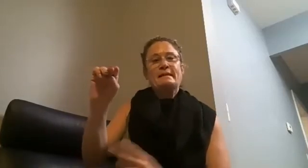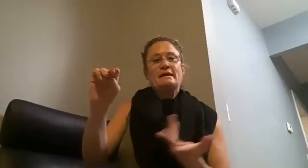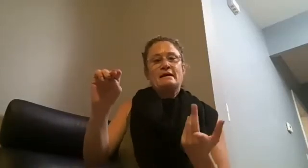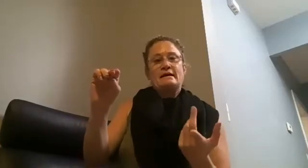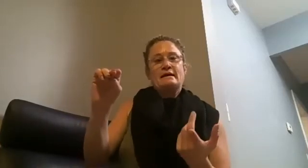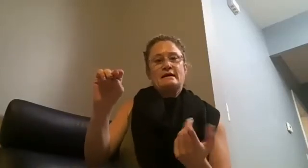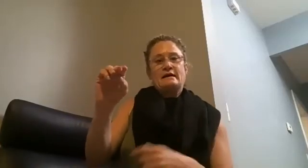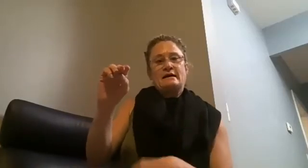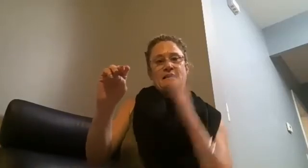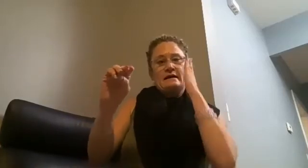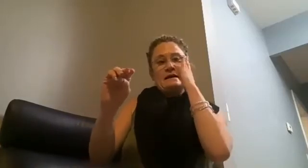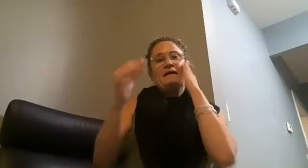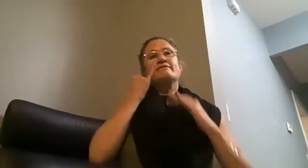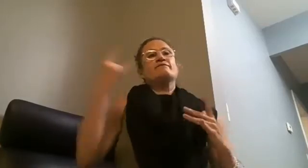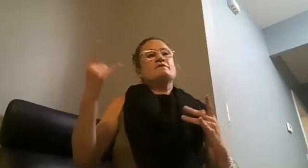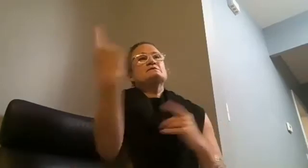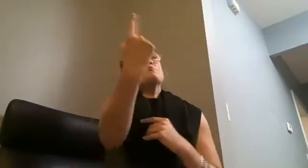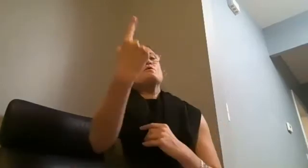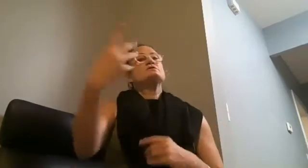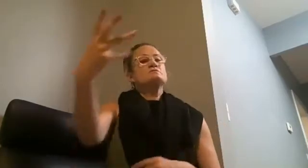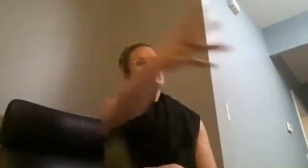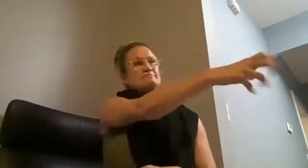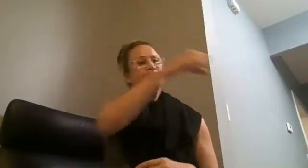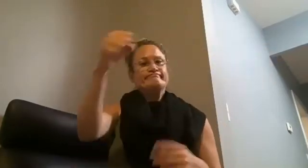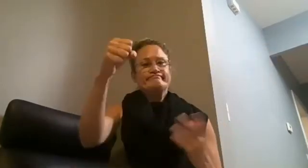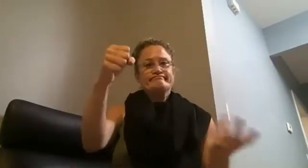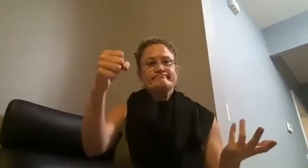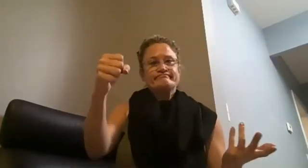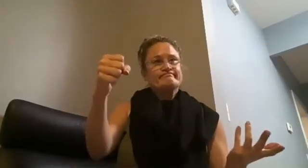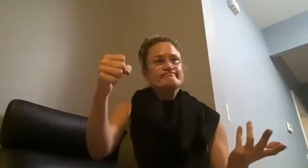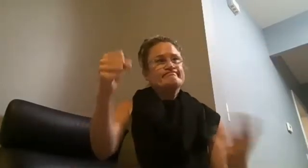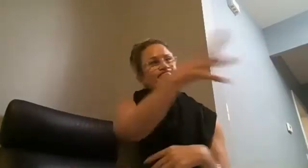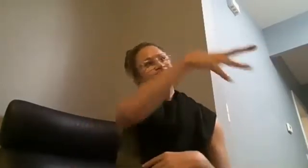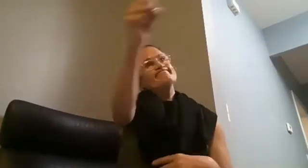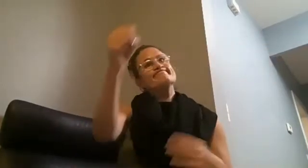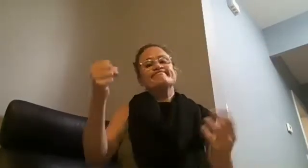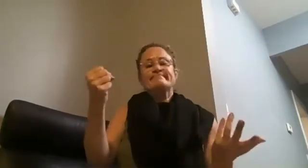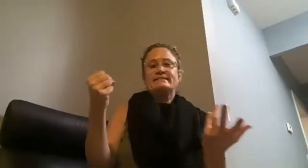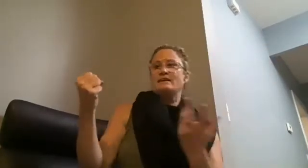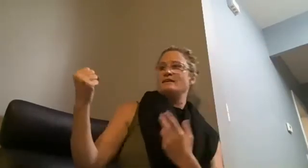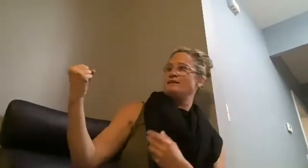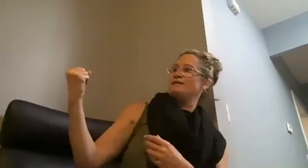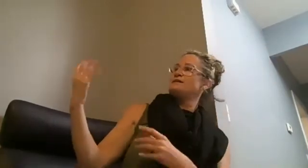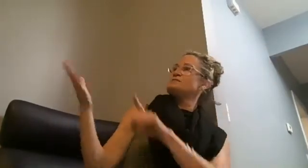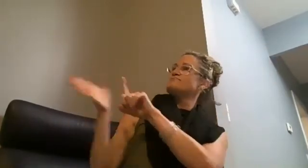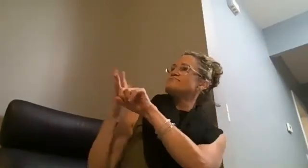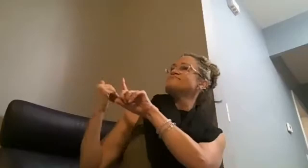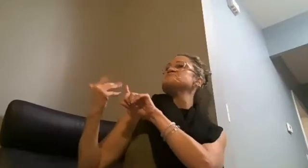when people are taken hostage, they develop like a form of sort of affection toward their hostage takers, and will often